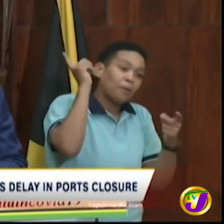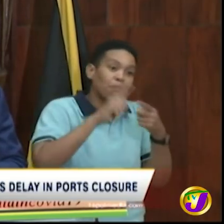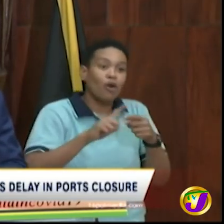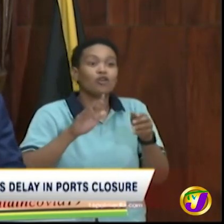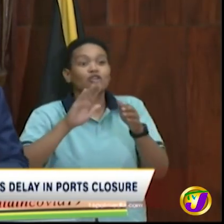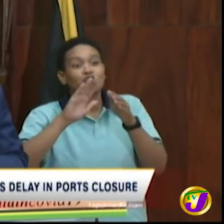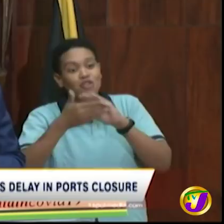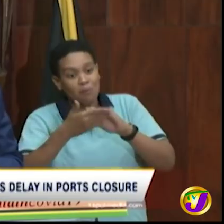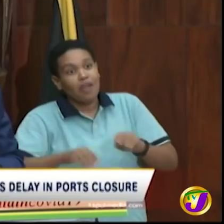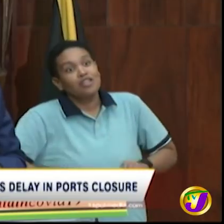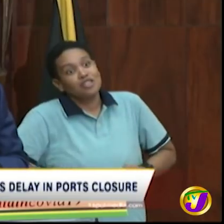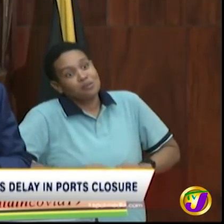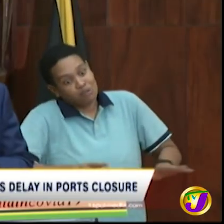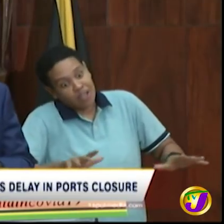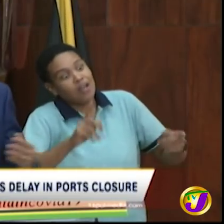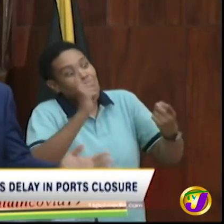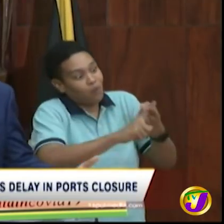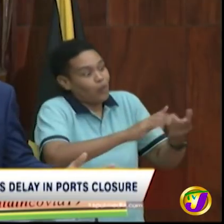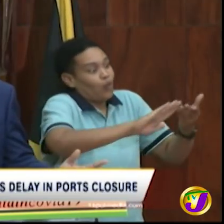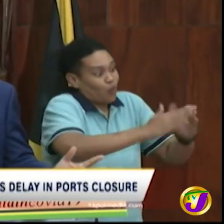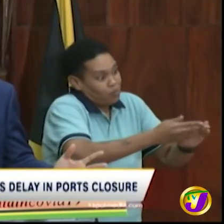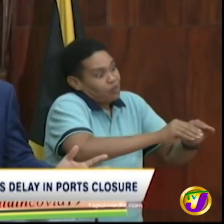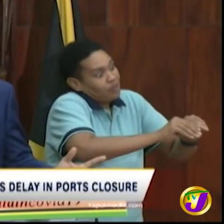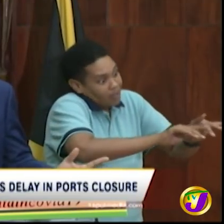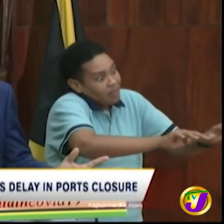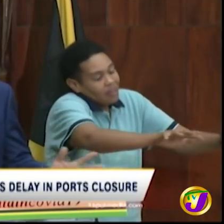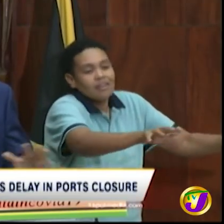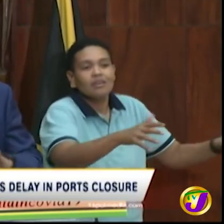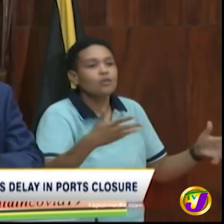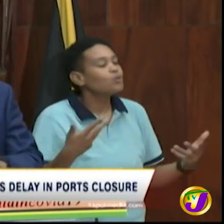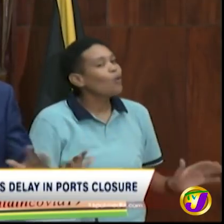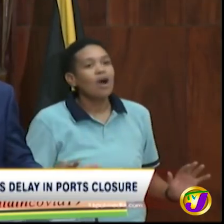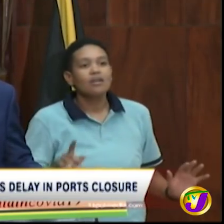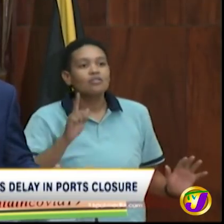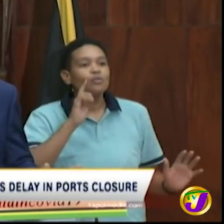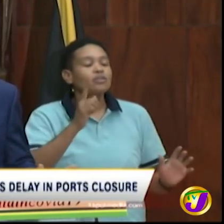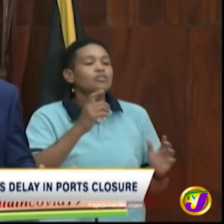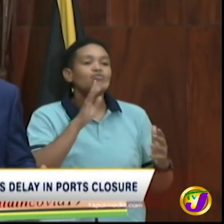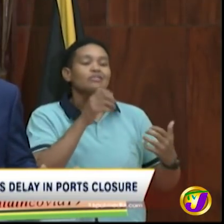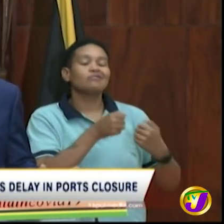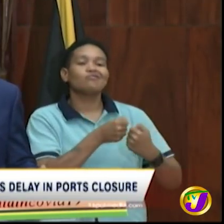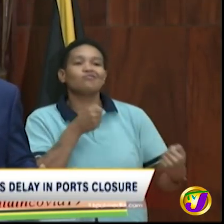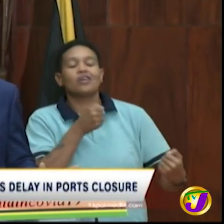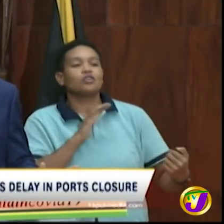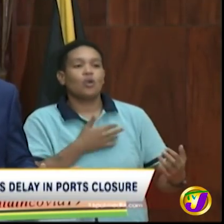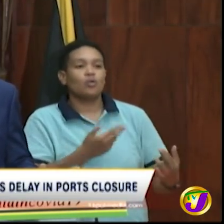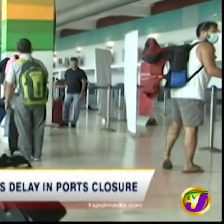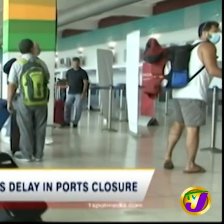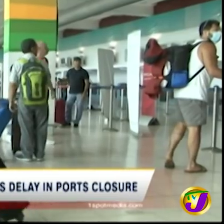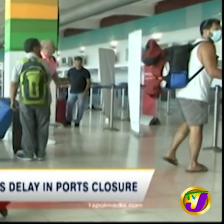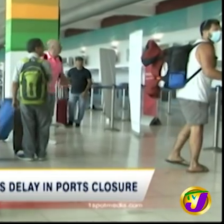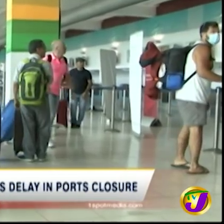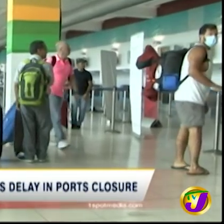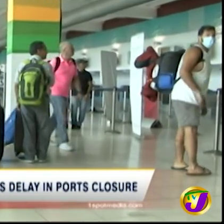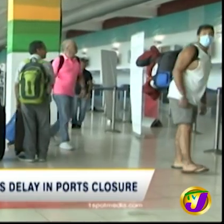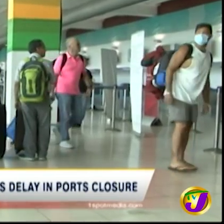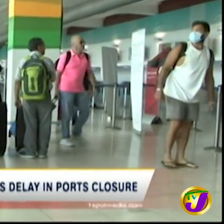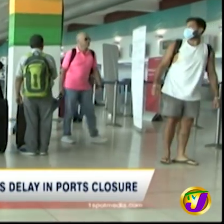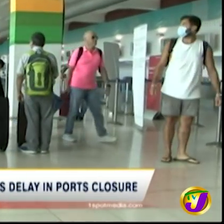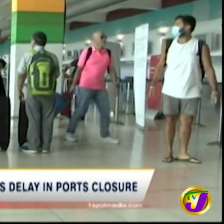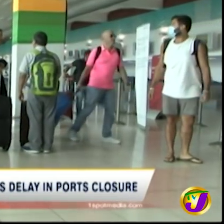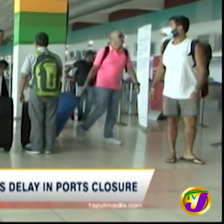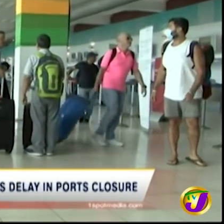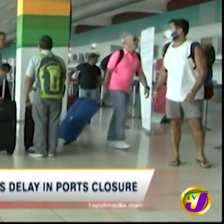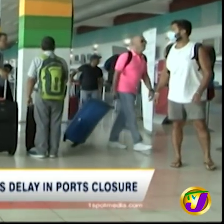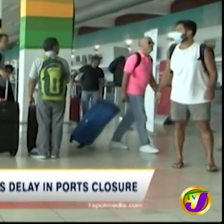local spread, and then community spread happening at the same time. That would totally stretch our resources. Meanwhile, the Prime Minister made